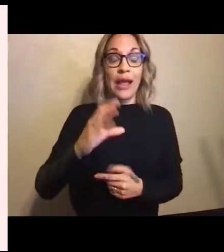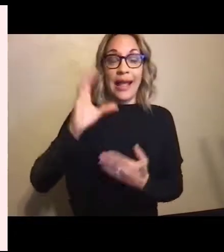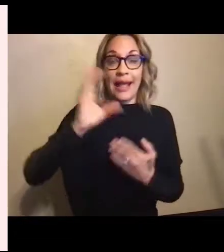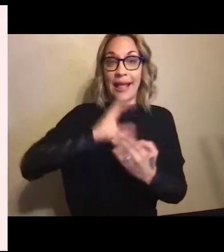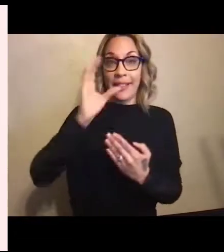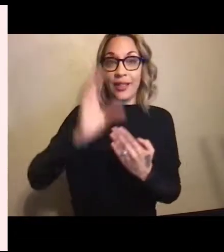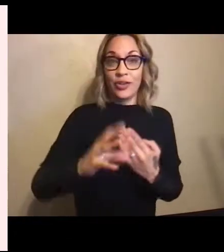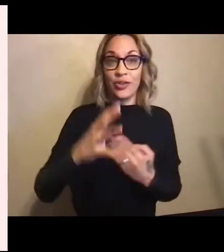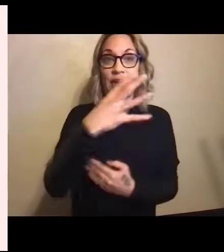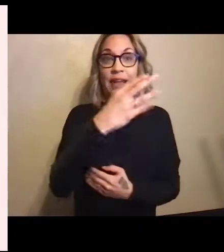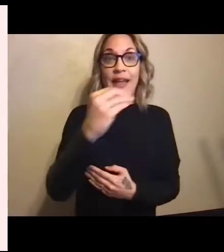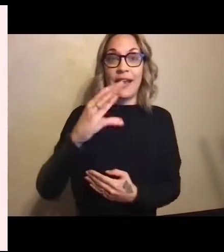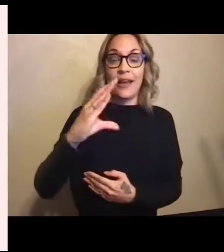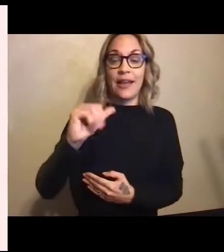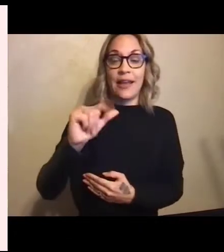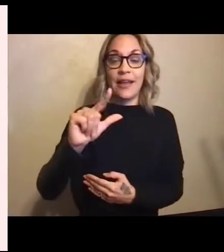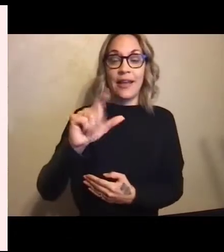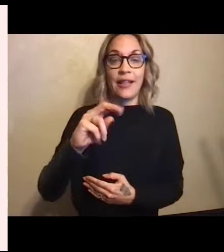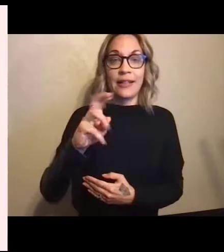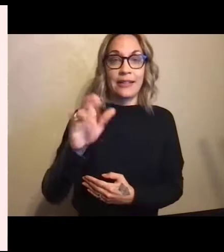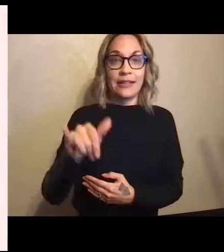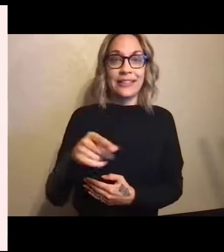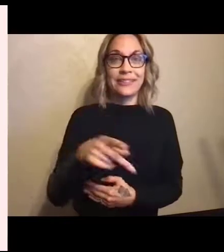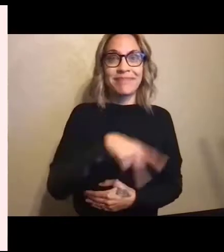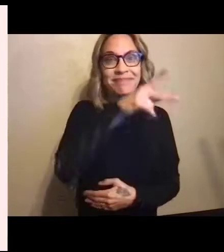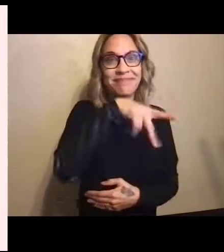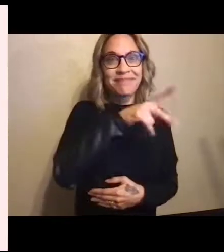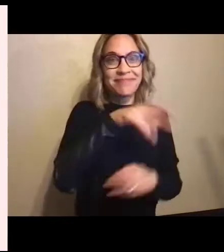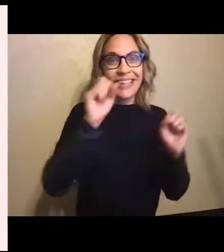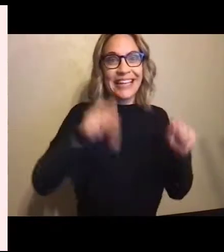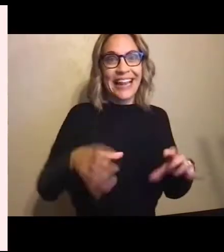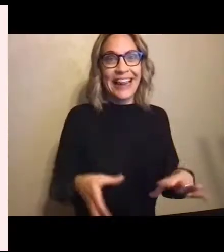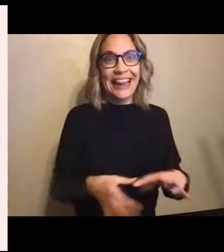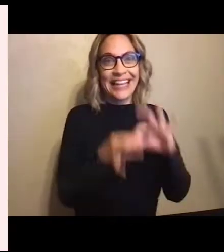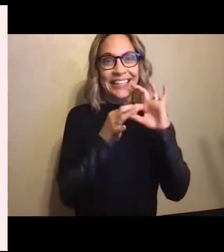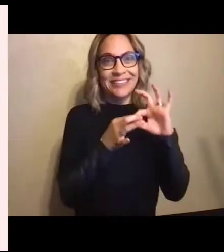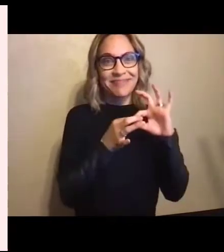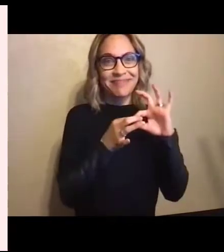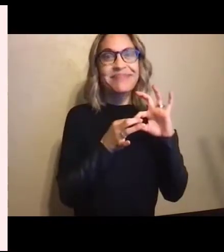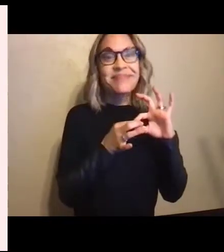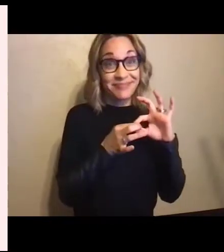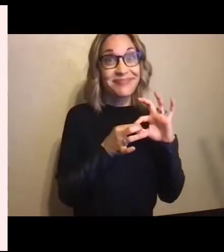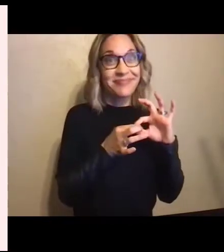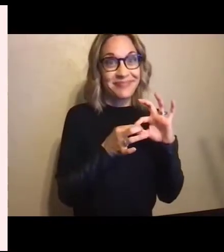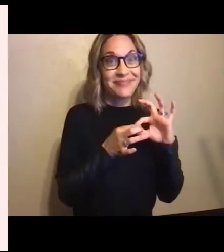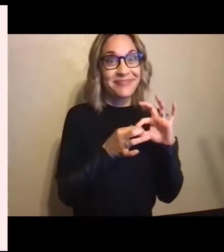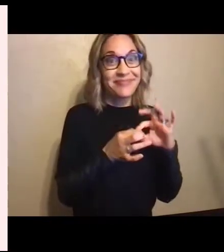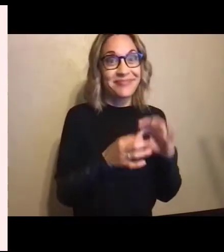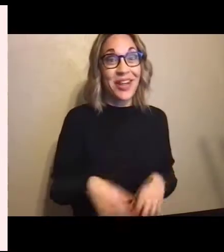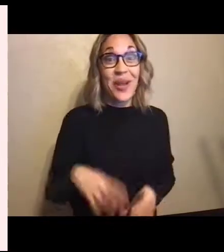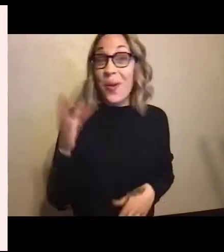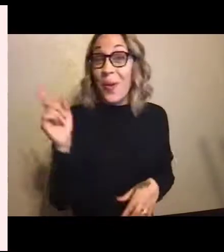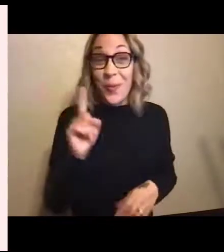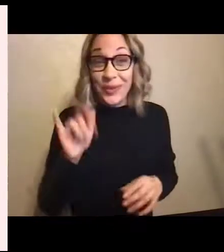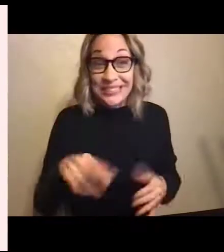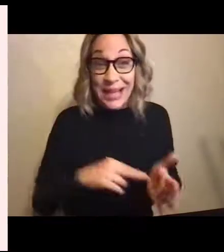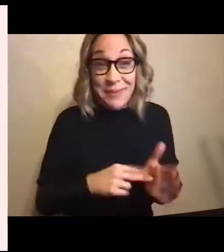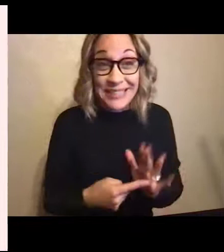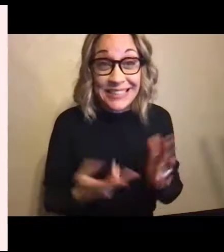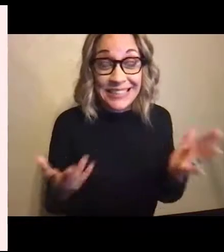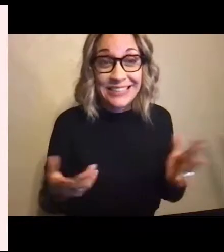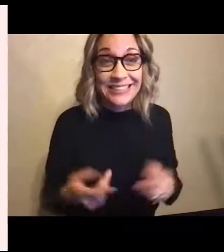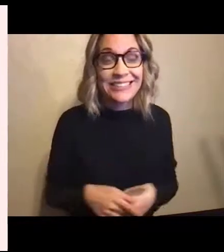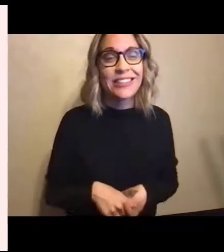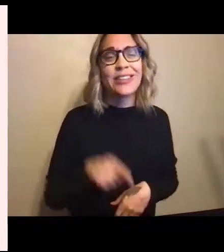And the best part about Google Calendar and Calendly is that they can sync up. So that's great. They work